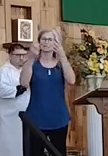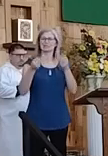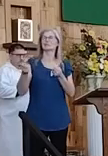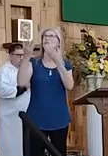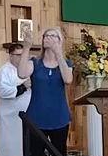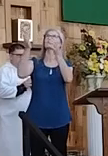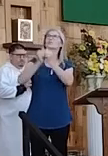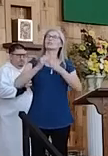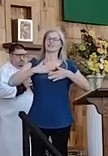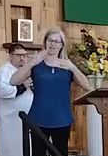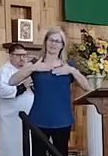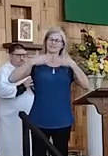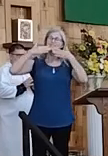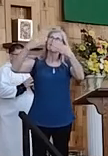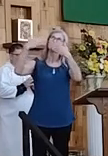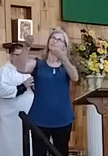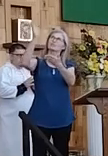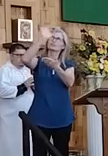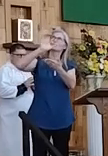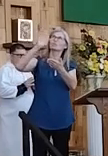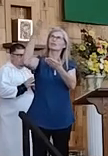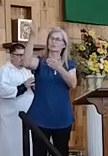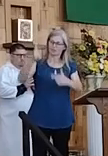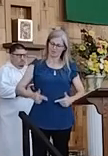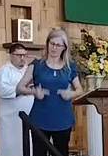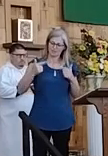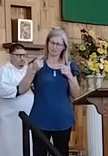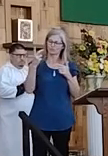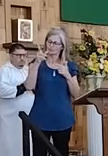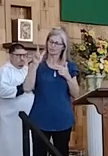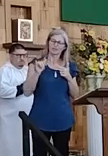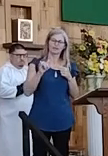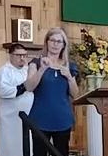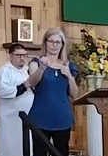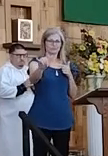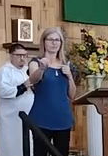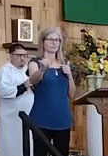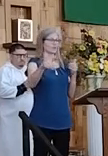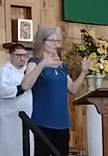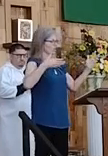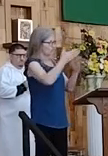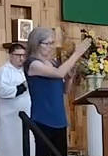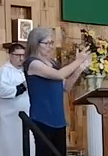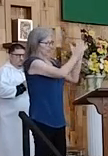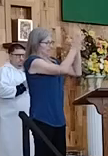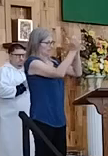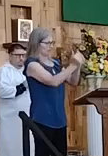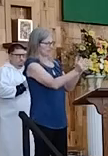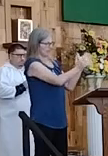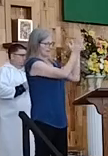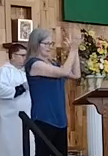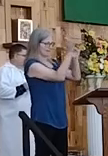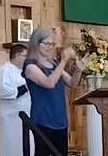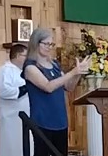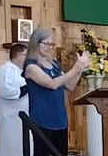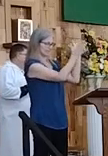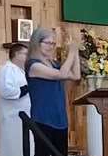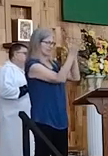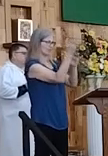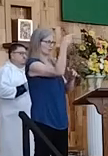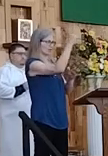the thanksgiving of Christ, who lives for all eternity. Through him and with him and in him,